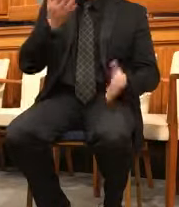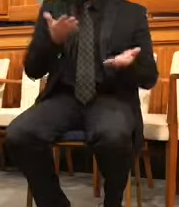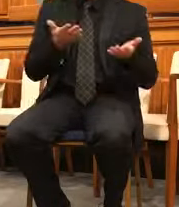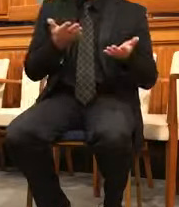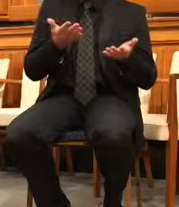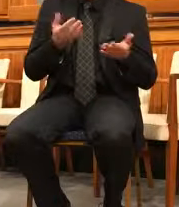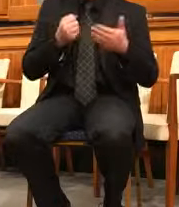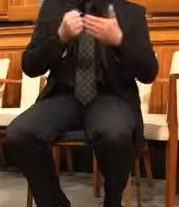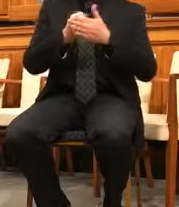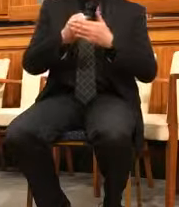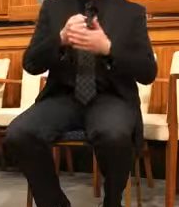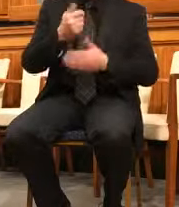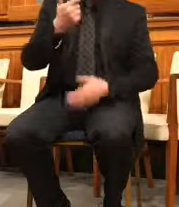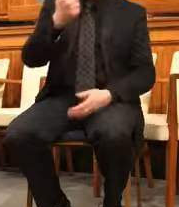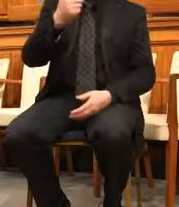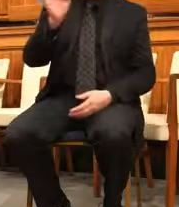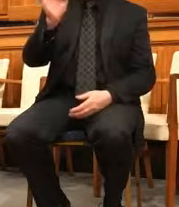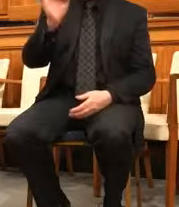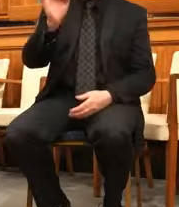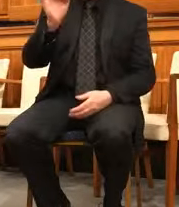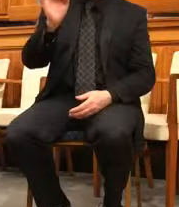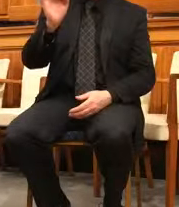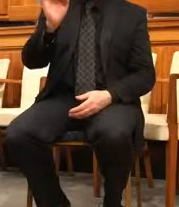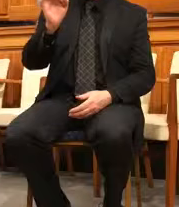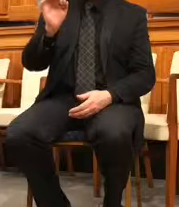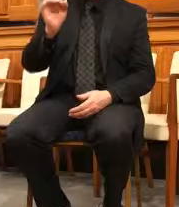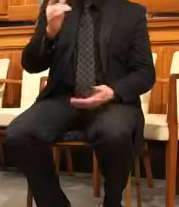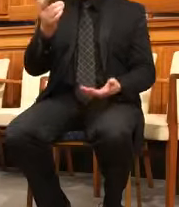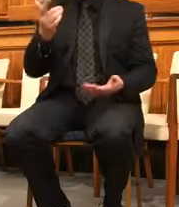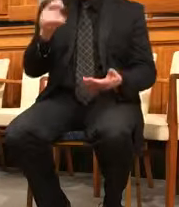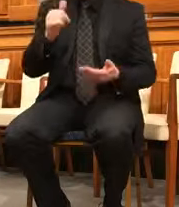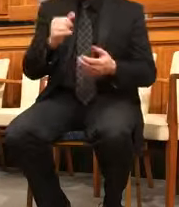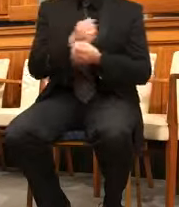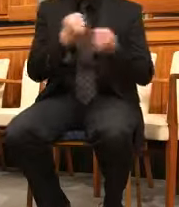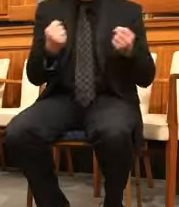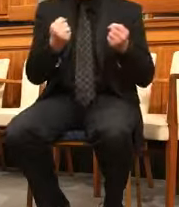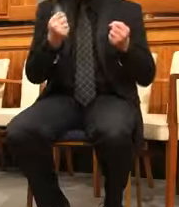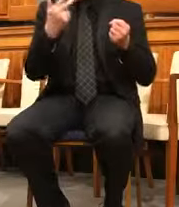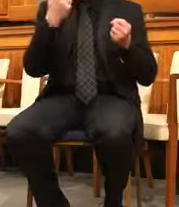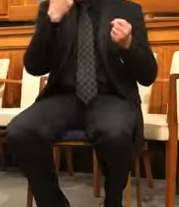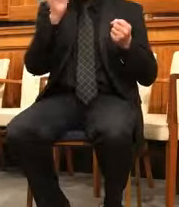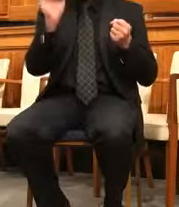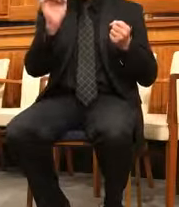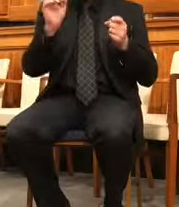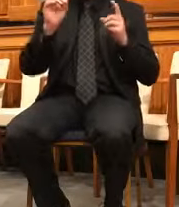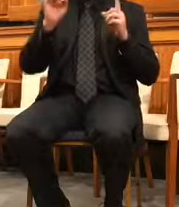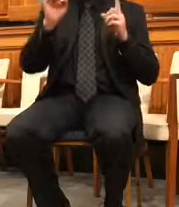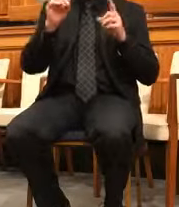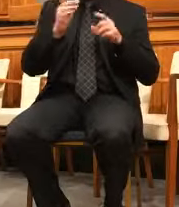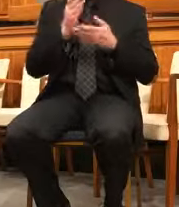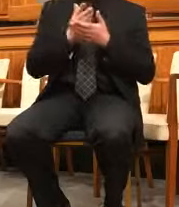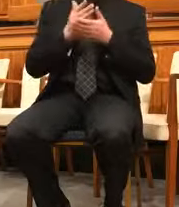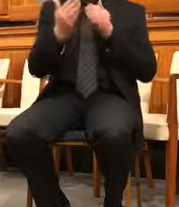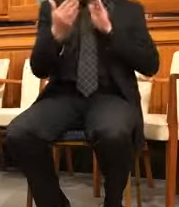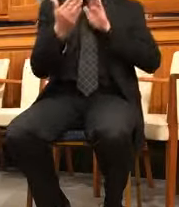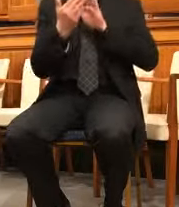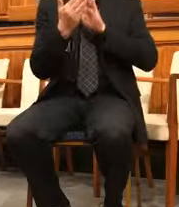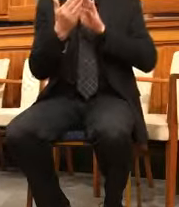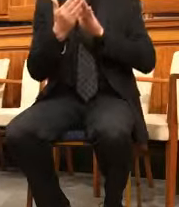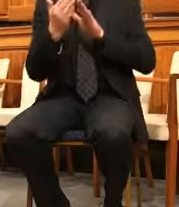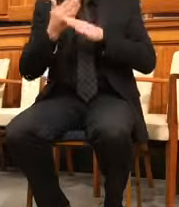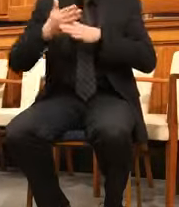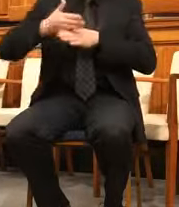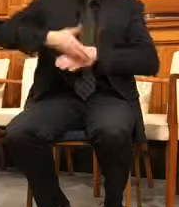by reason of strength they be 80 years, yet is their strength labour and sorrow, for it is